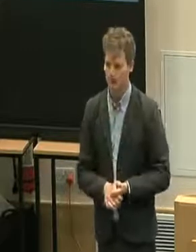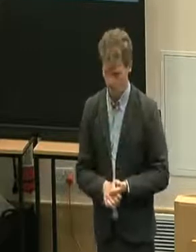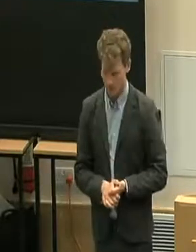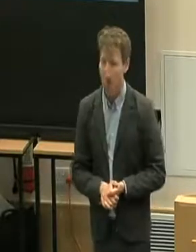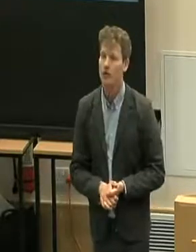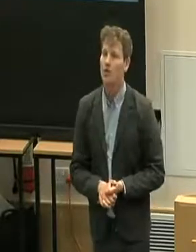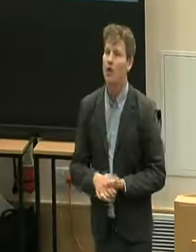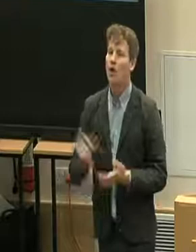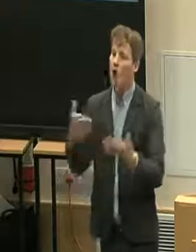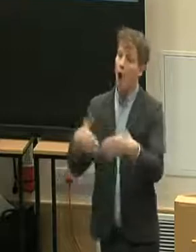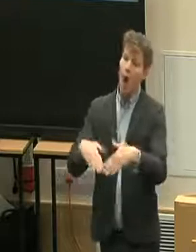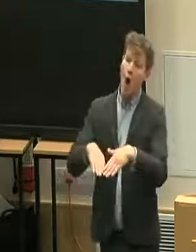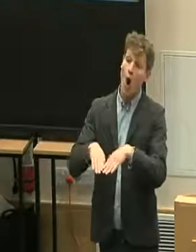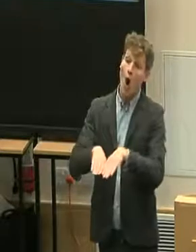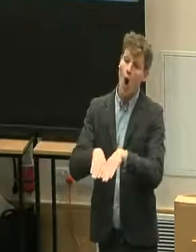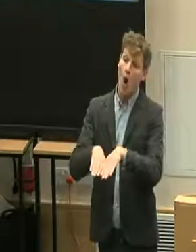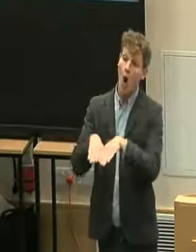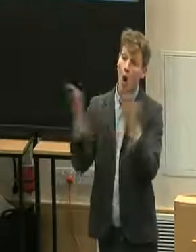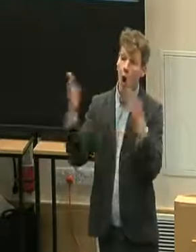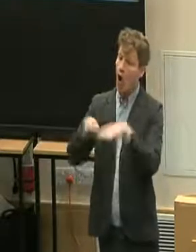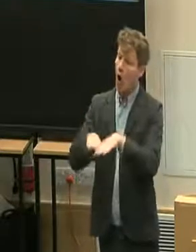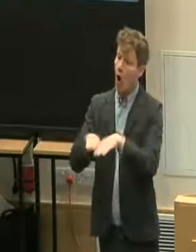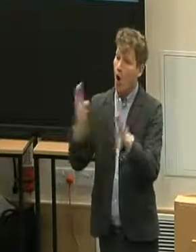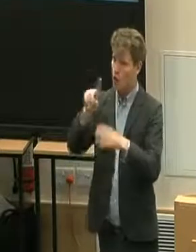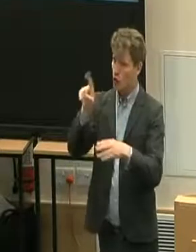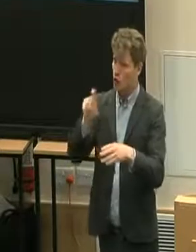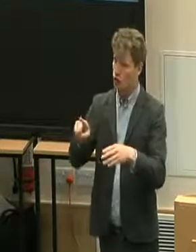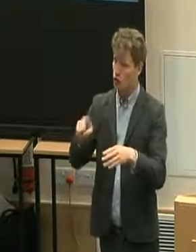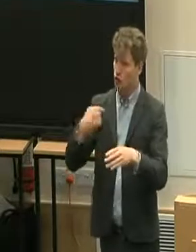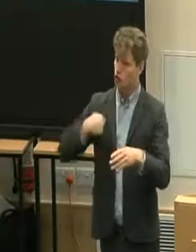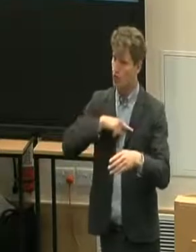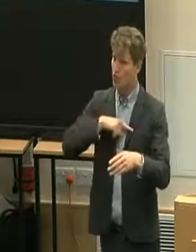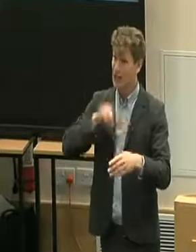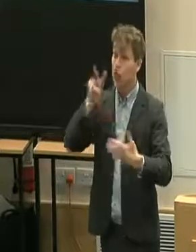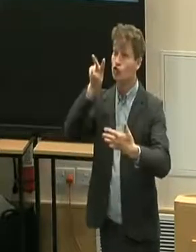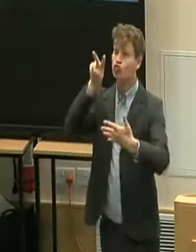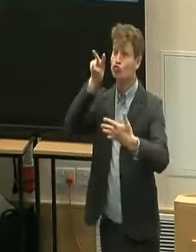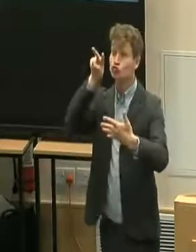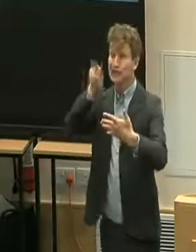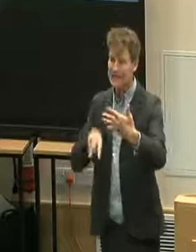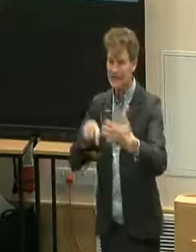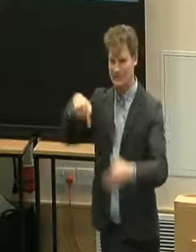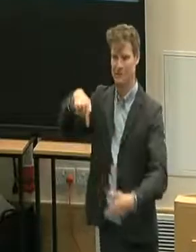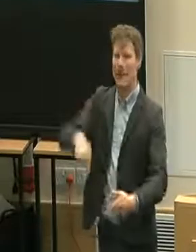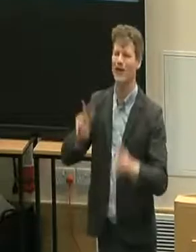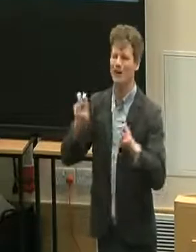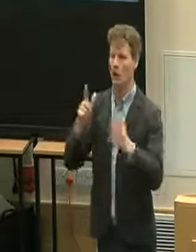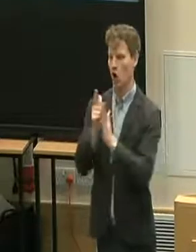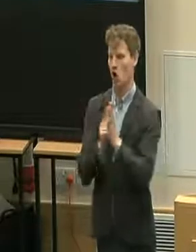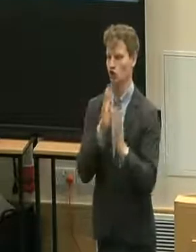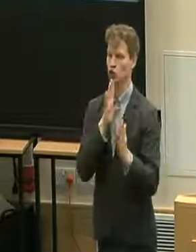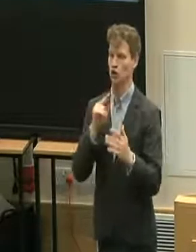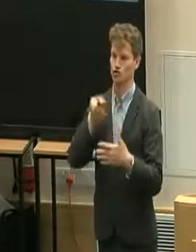is to be read down, as lawyers say, to be read down in terms of those